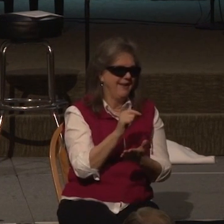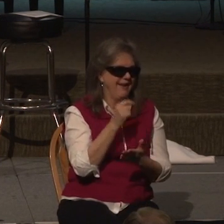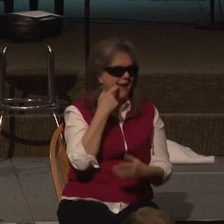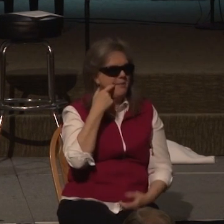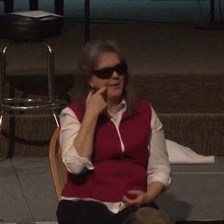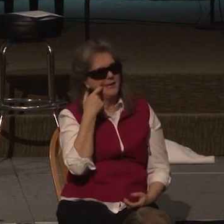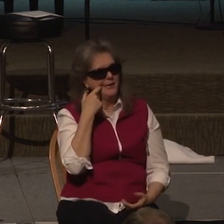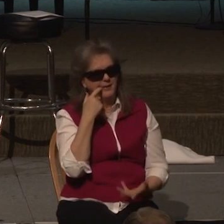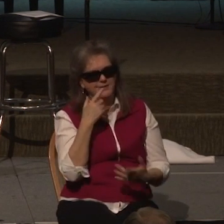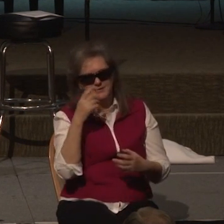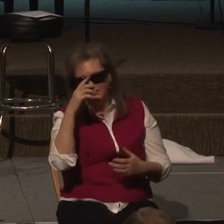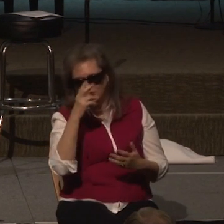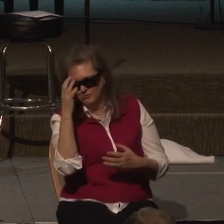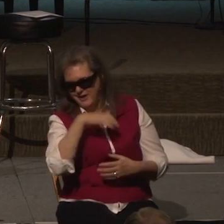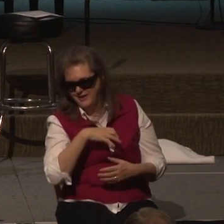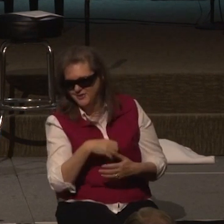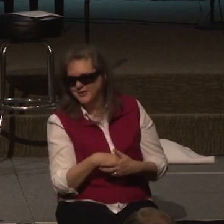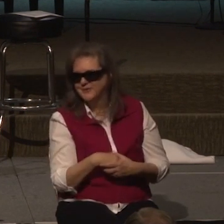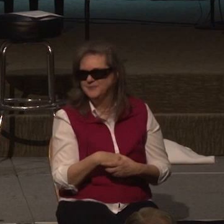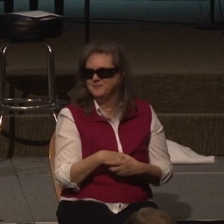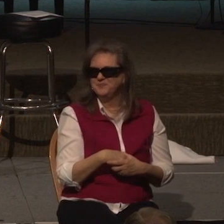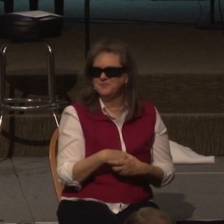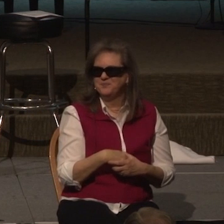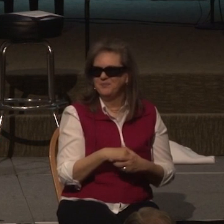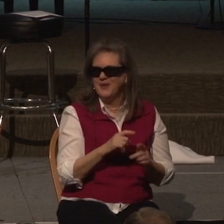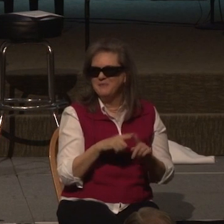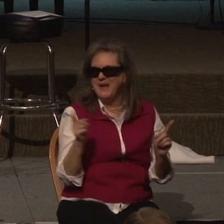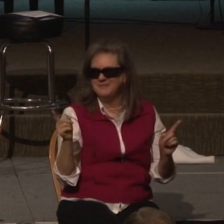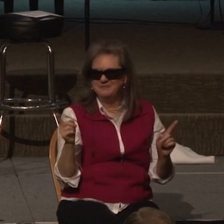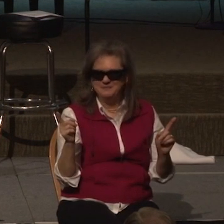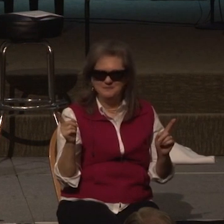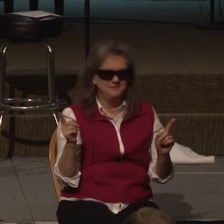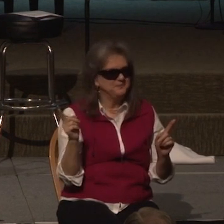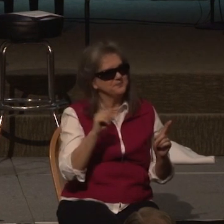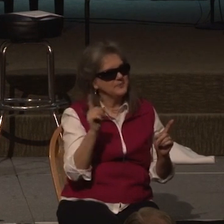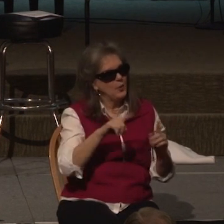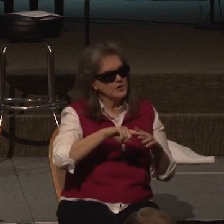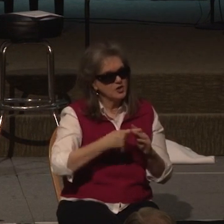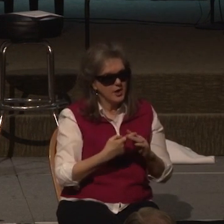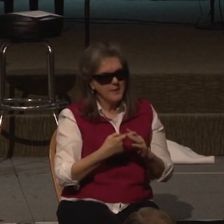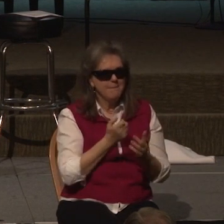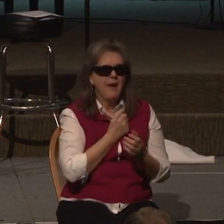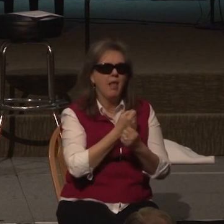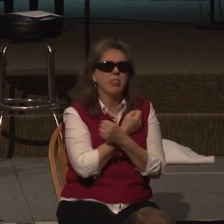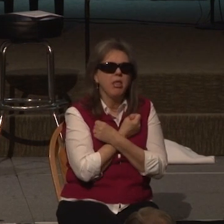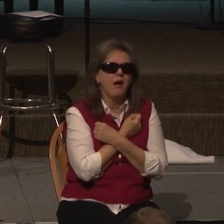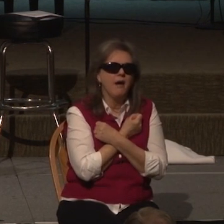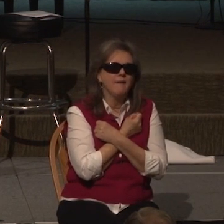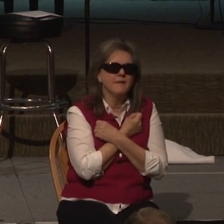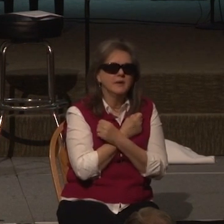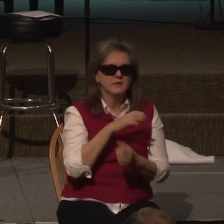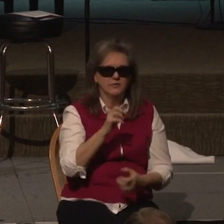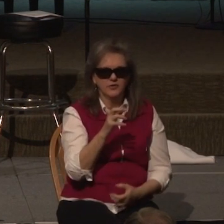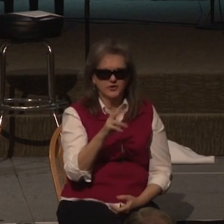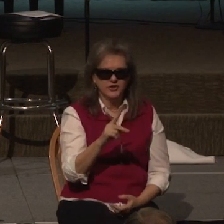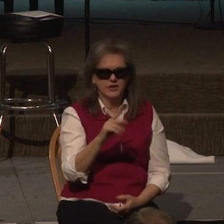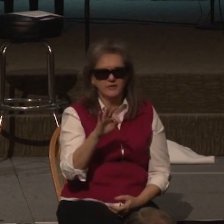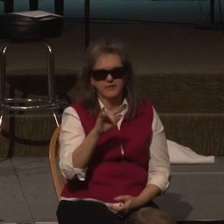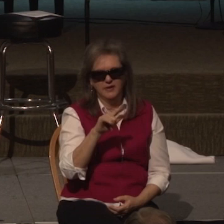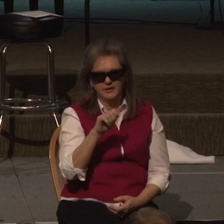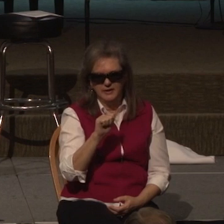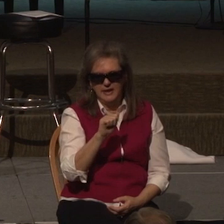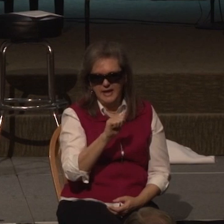strange, strange things. But where it started, where my love for Chick-fil-A started,